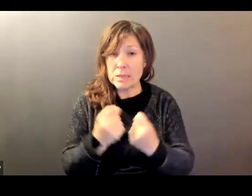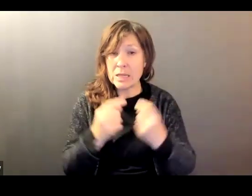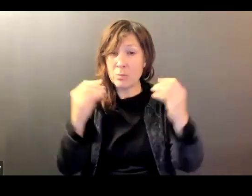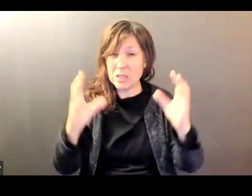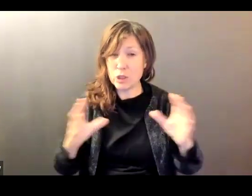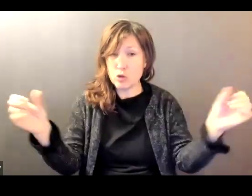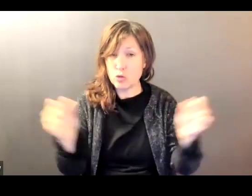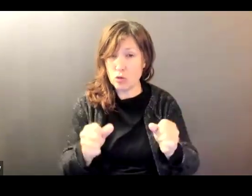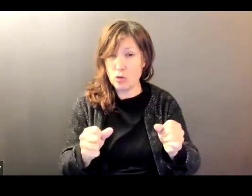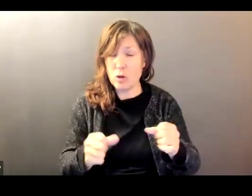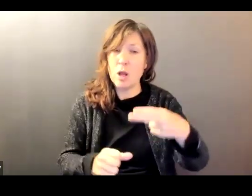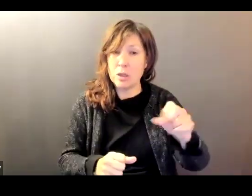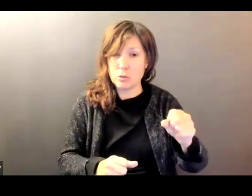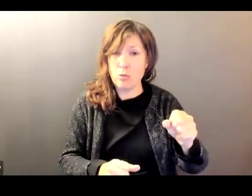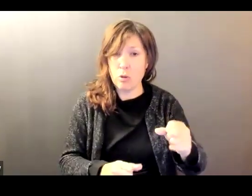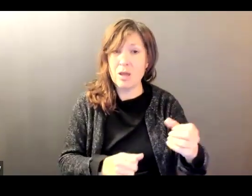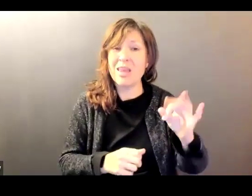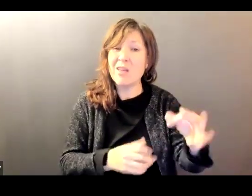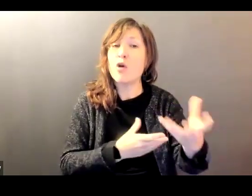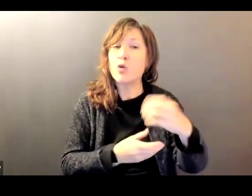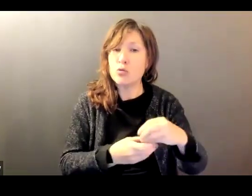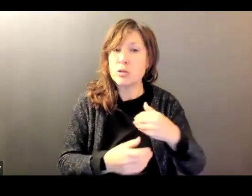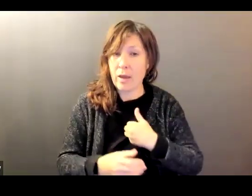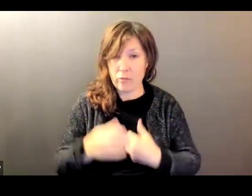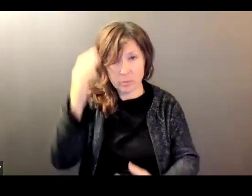the high school for inclusion?